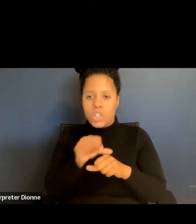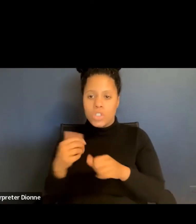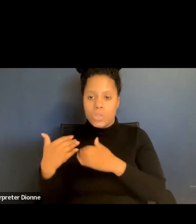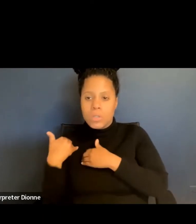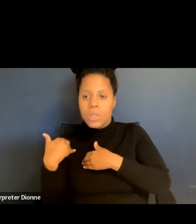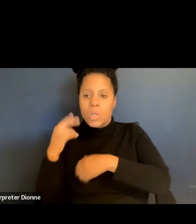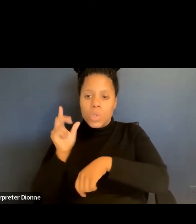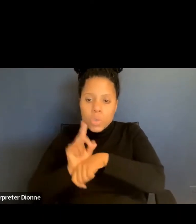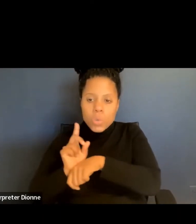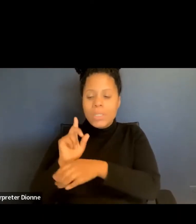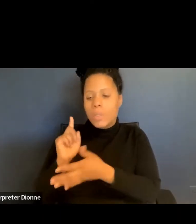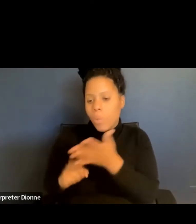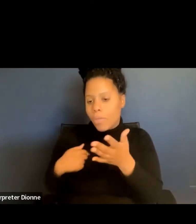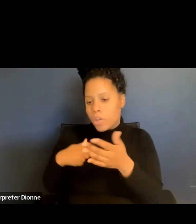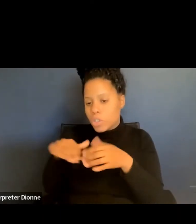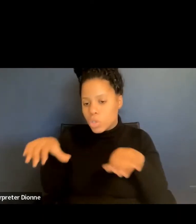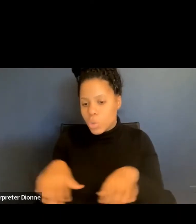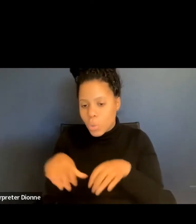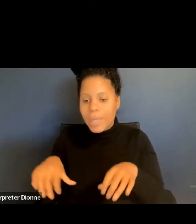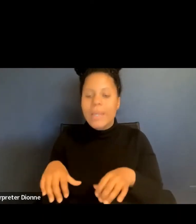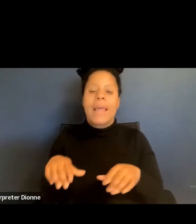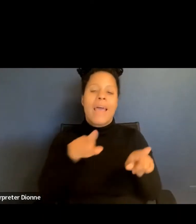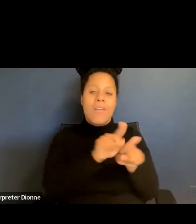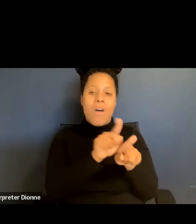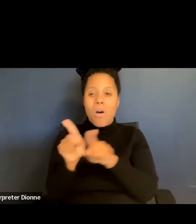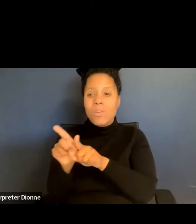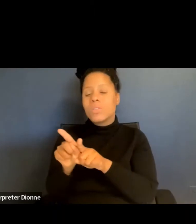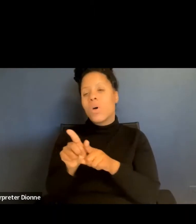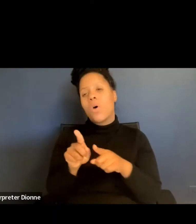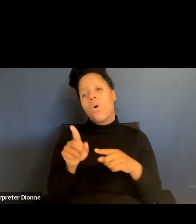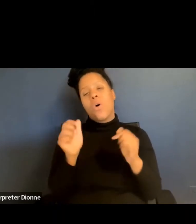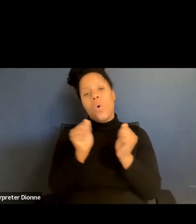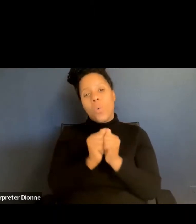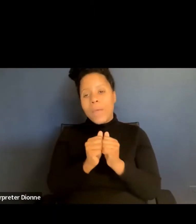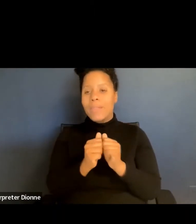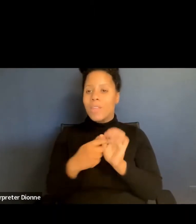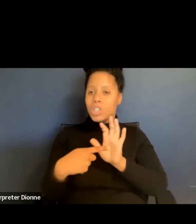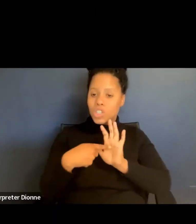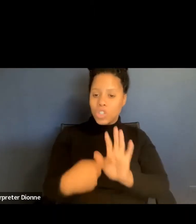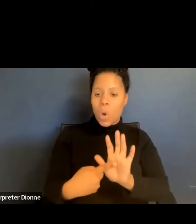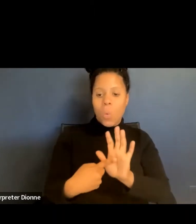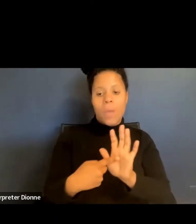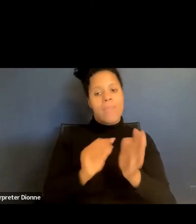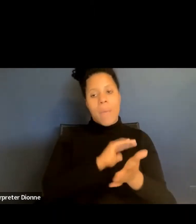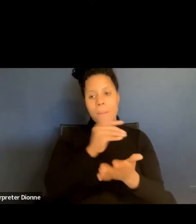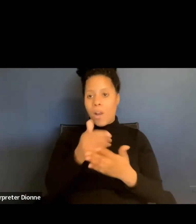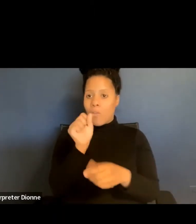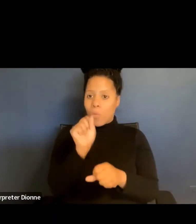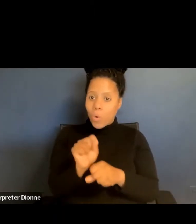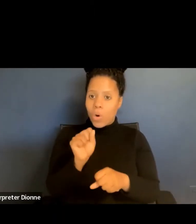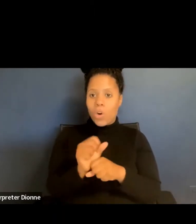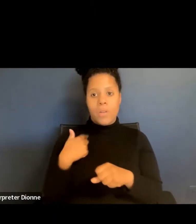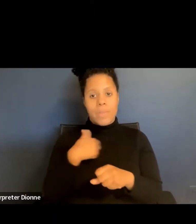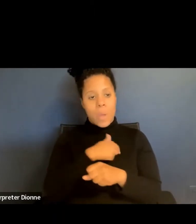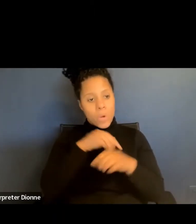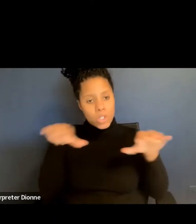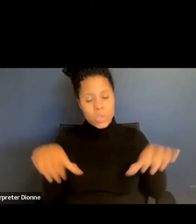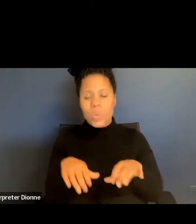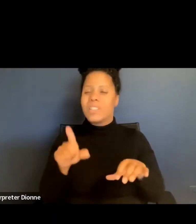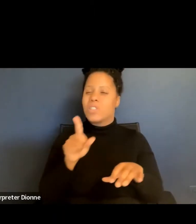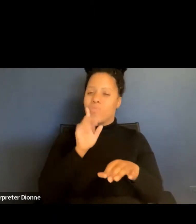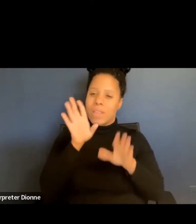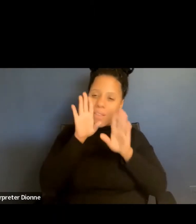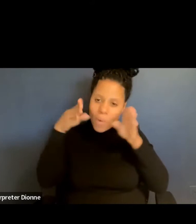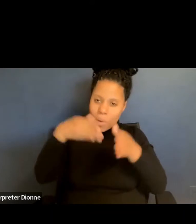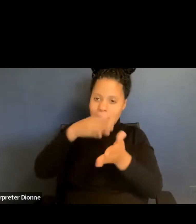our networks to both of our agencies and the work that we are trying to do to center health equity. I